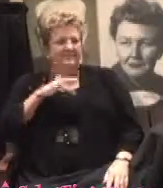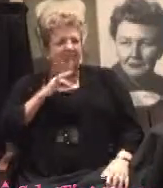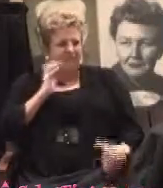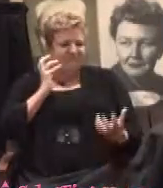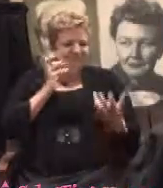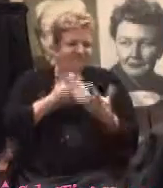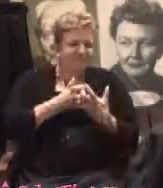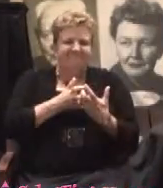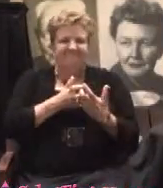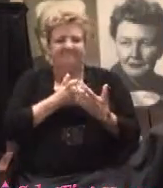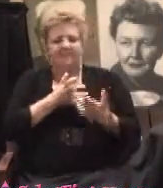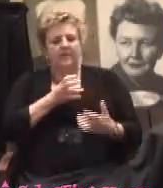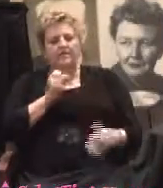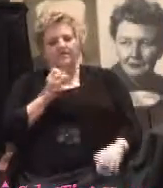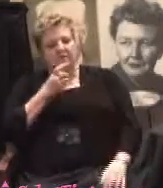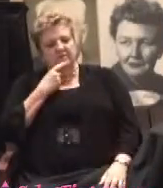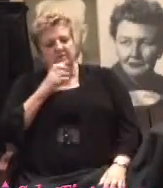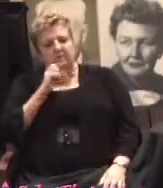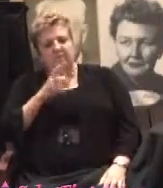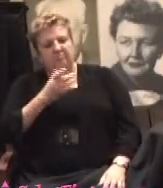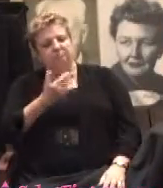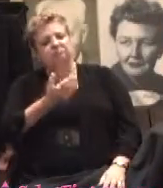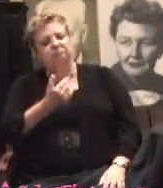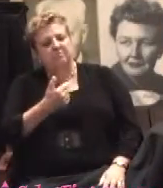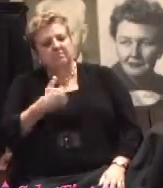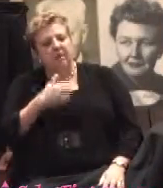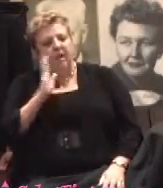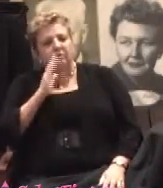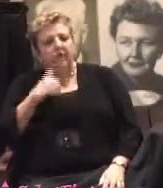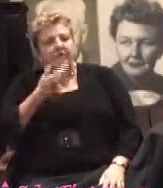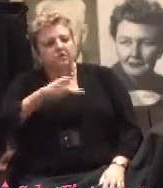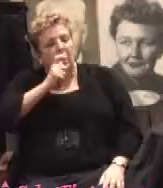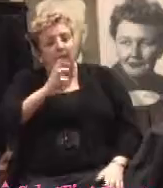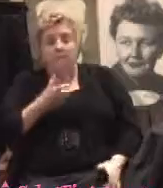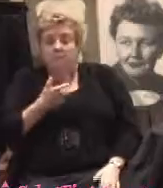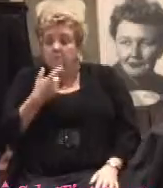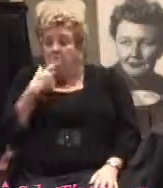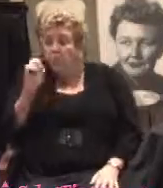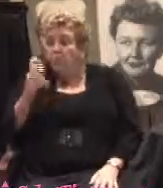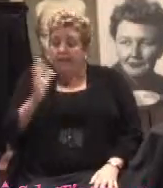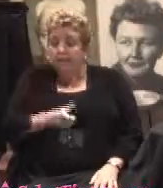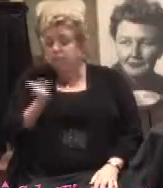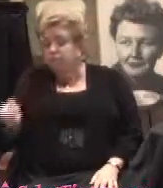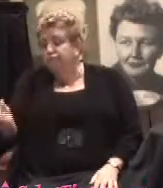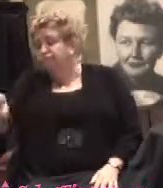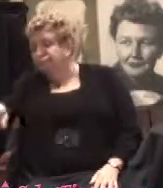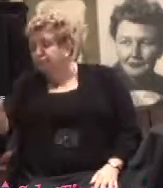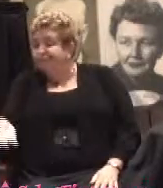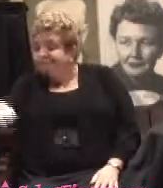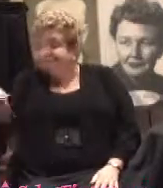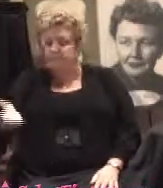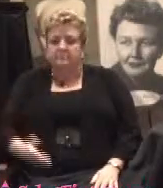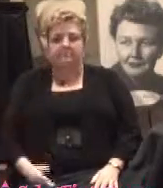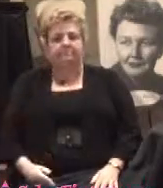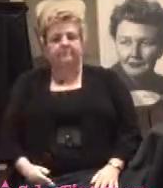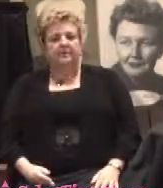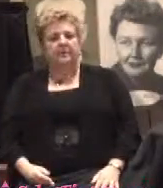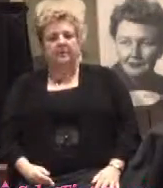couldn't take it. So I said, hey, I'll have a shot. They didn't make a big deal out of it. They just said, oh, okay, and they poured me a shot of tequila. And I kind of